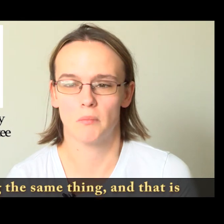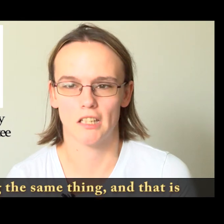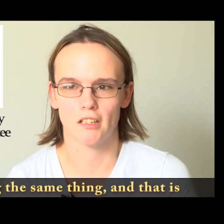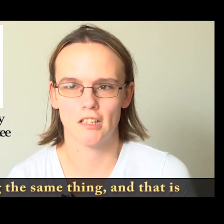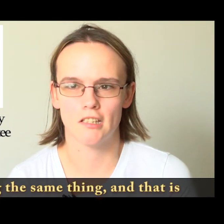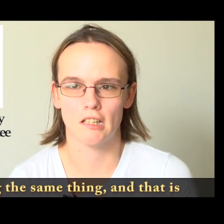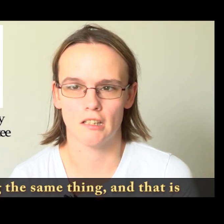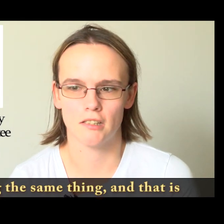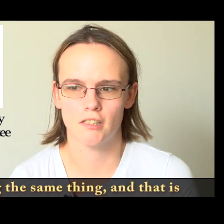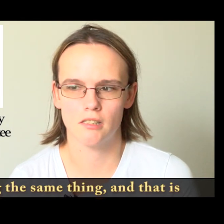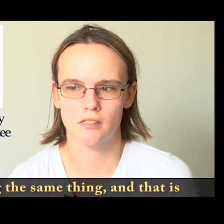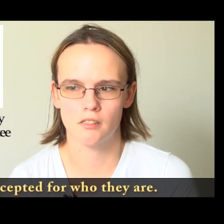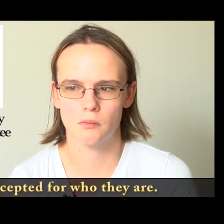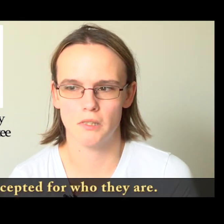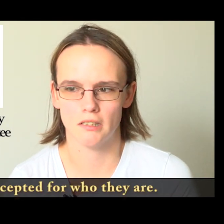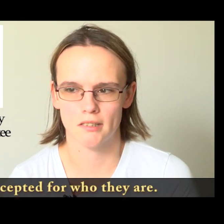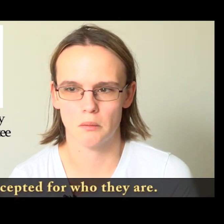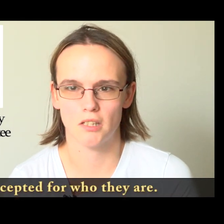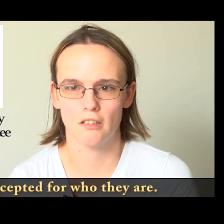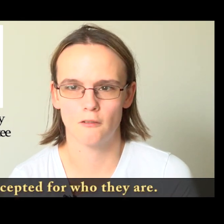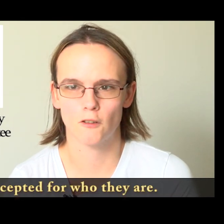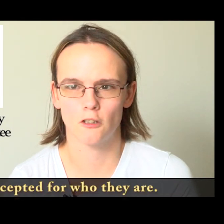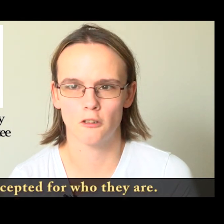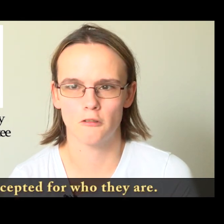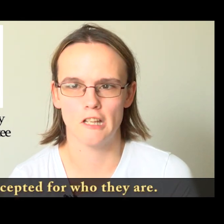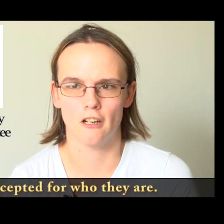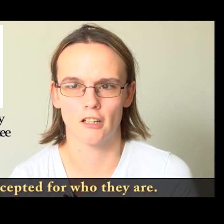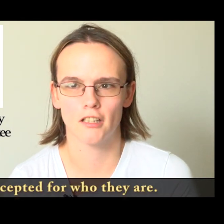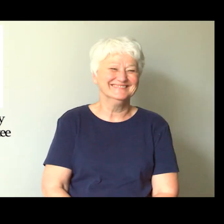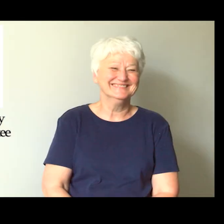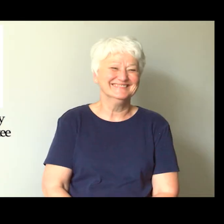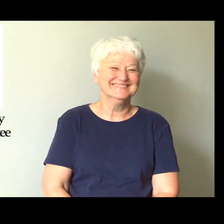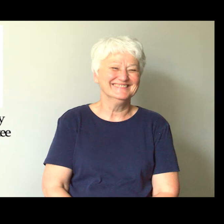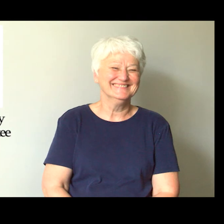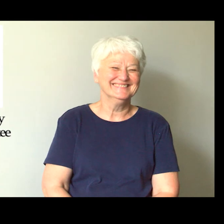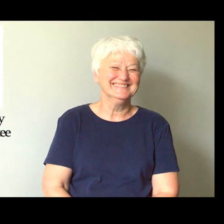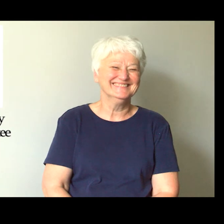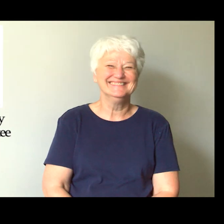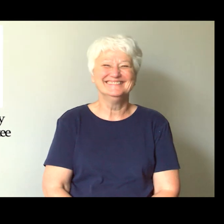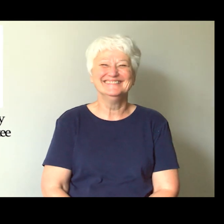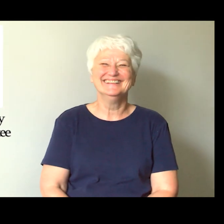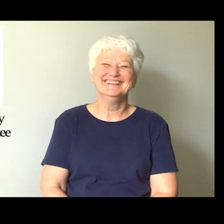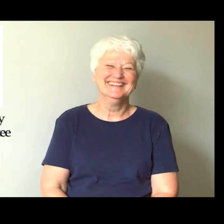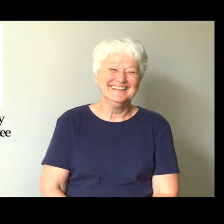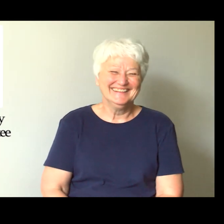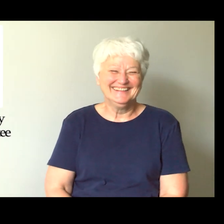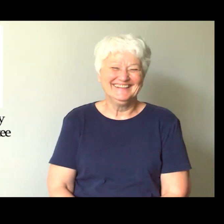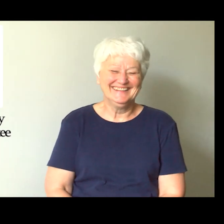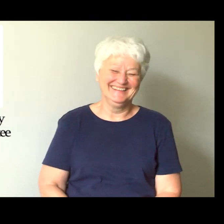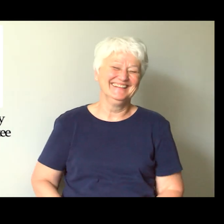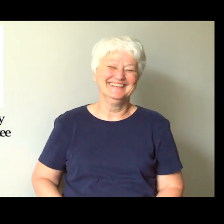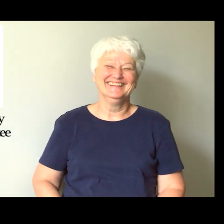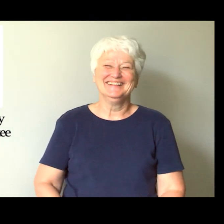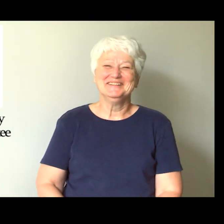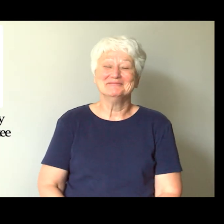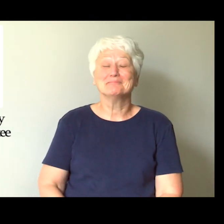thing. And that is to be accepted for who they are. Woman speaking American Sign Language Lissette Belanger